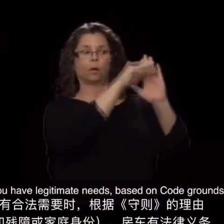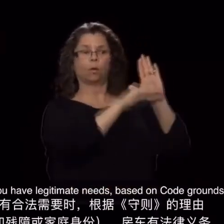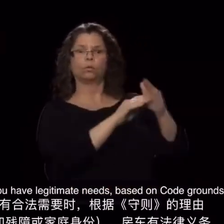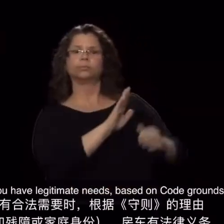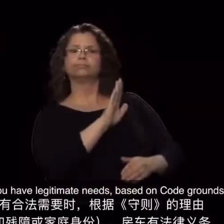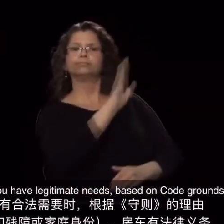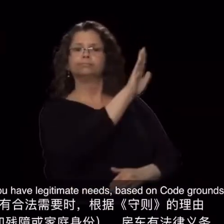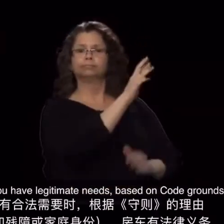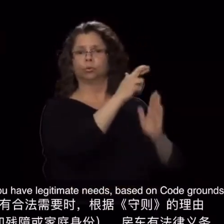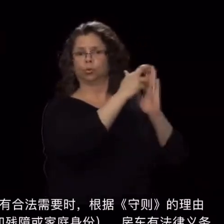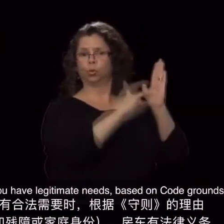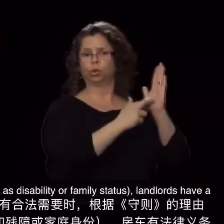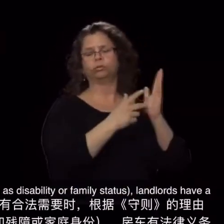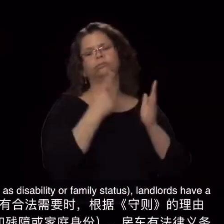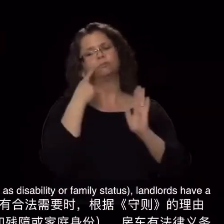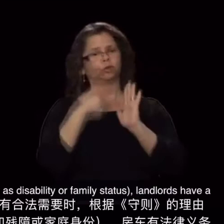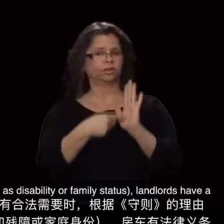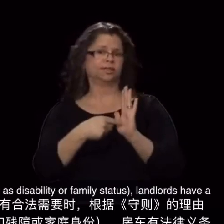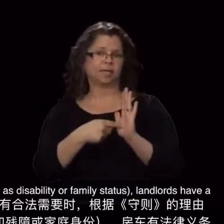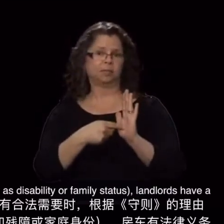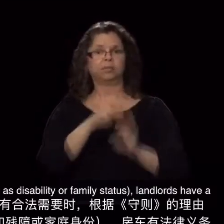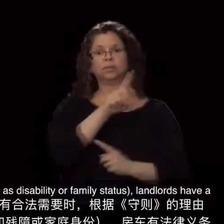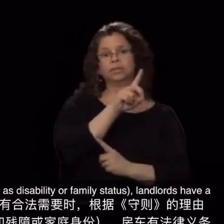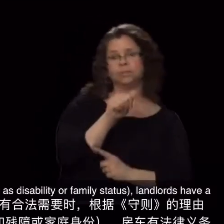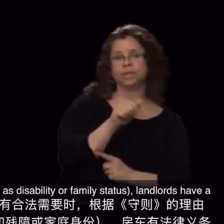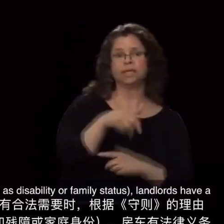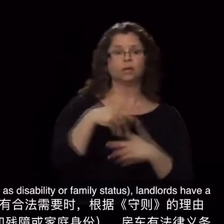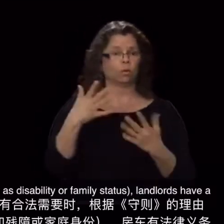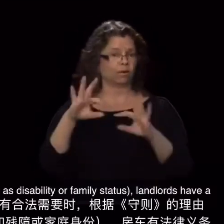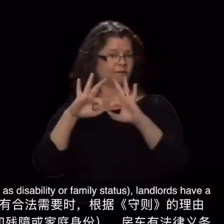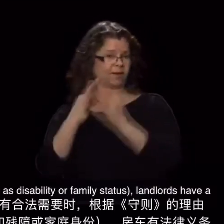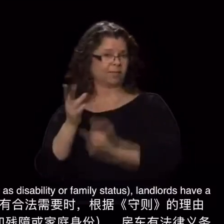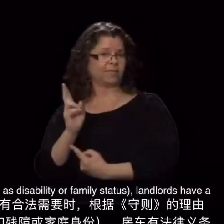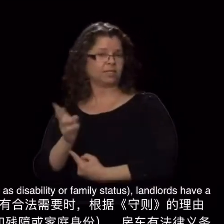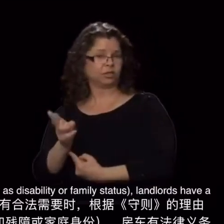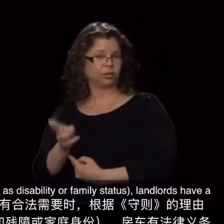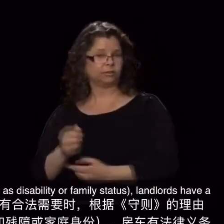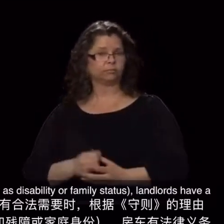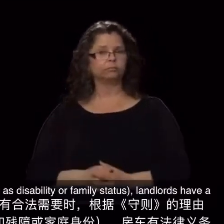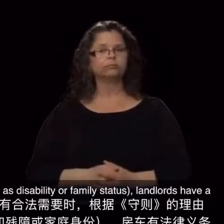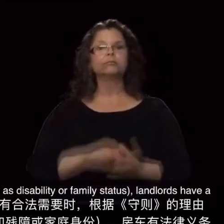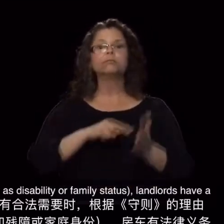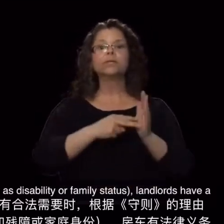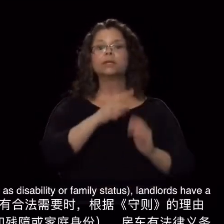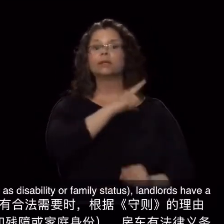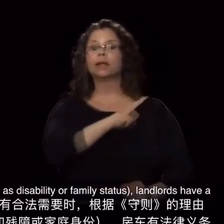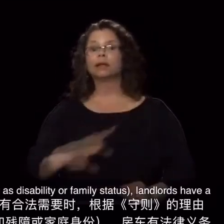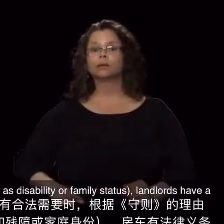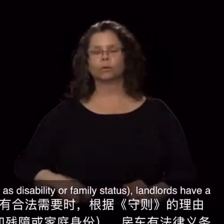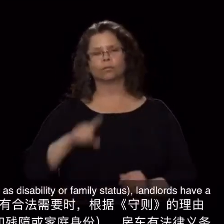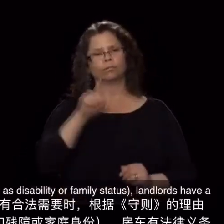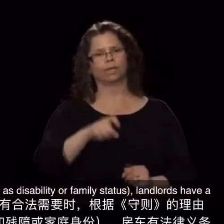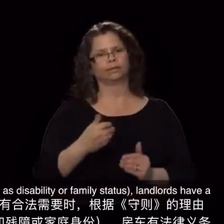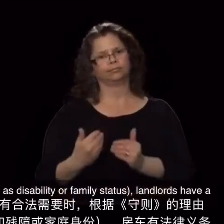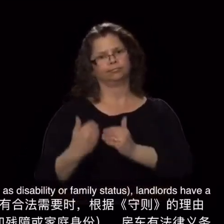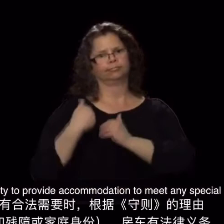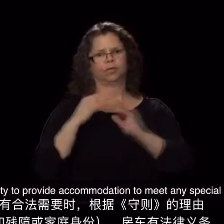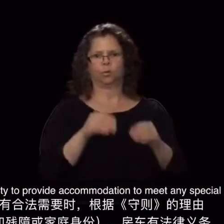code grounds, such as disability or family status, landlords have a legal duty to provide